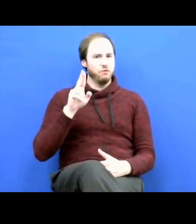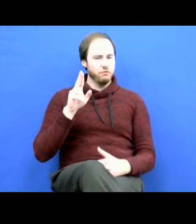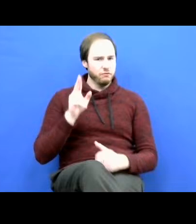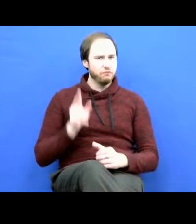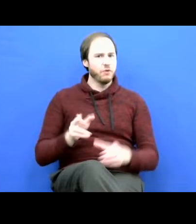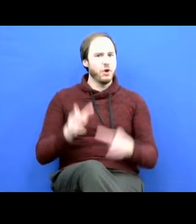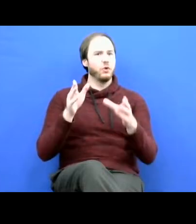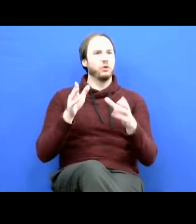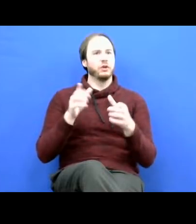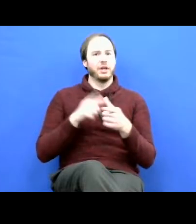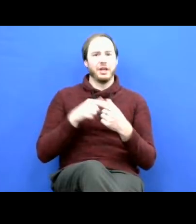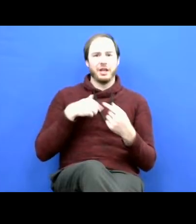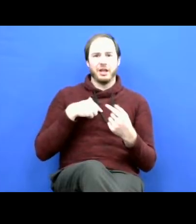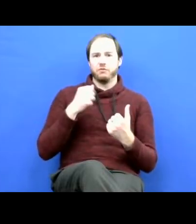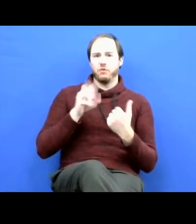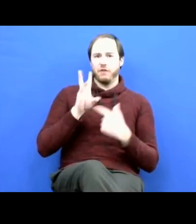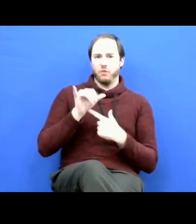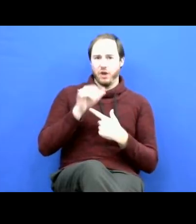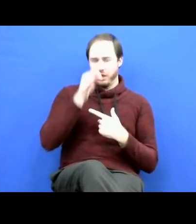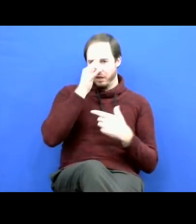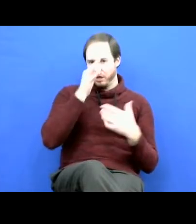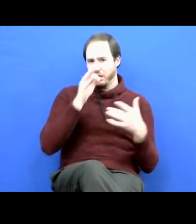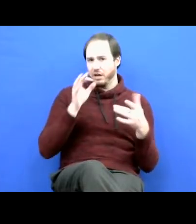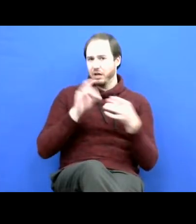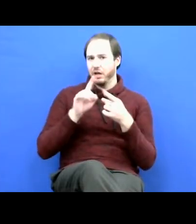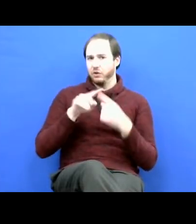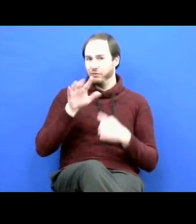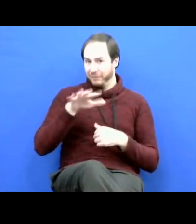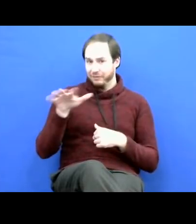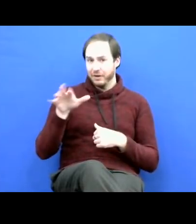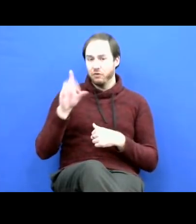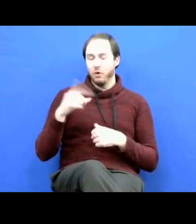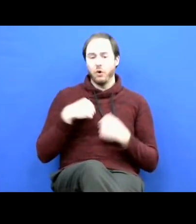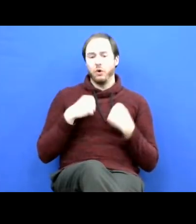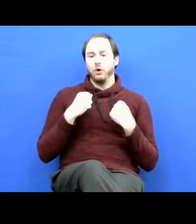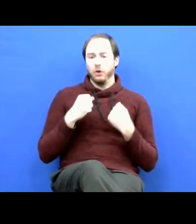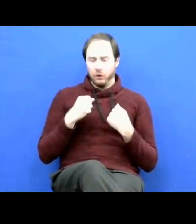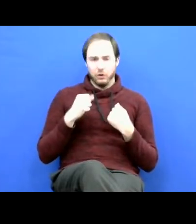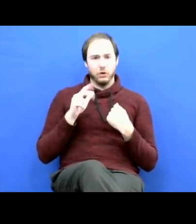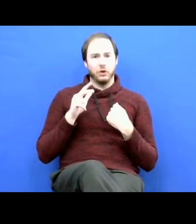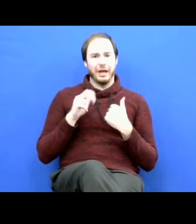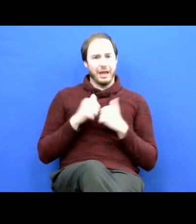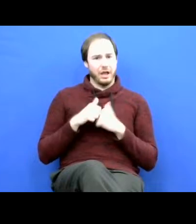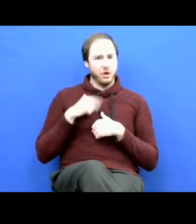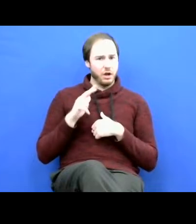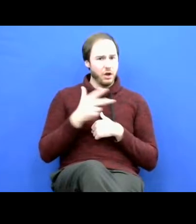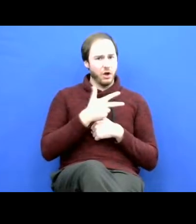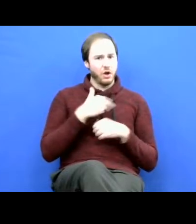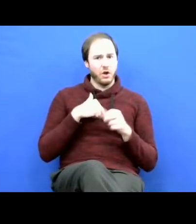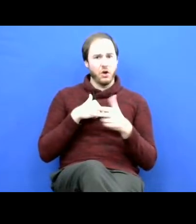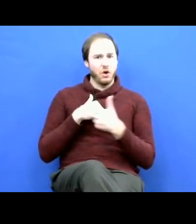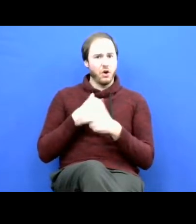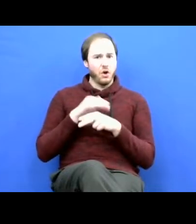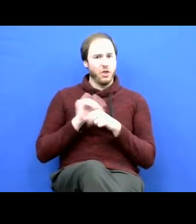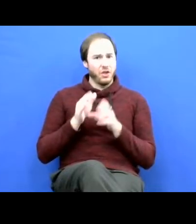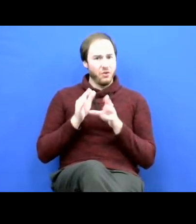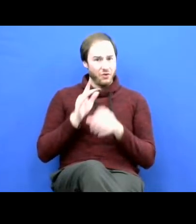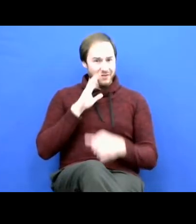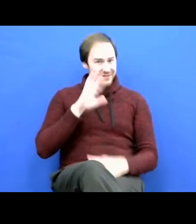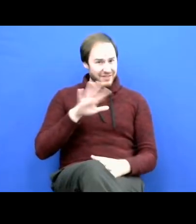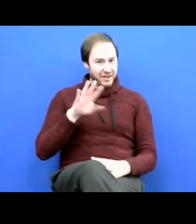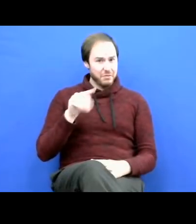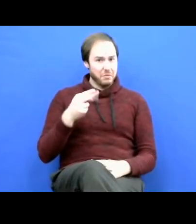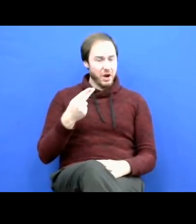know, having a driveway right off there, it can be a little dicey coming in out of that. And we're talking